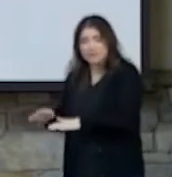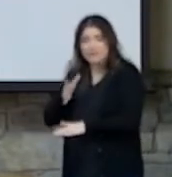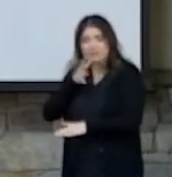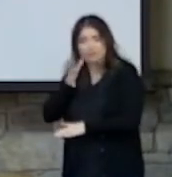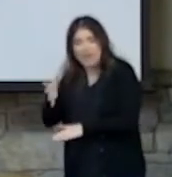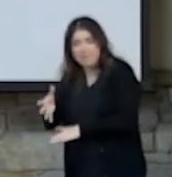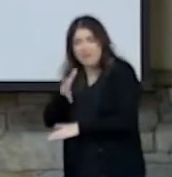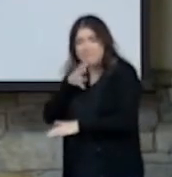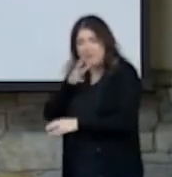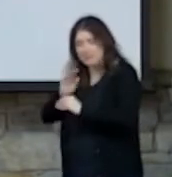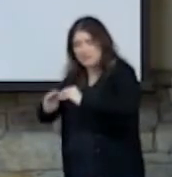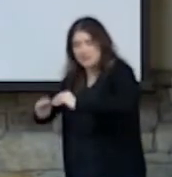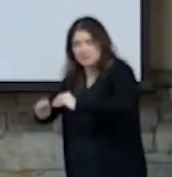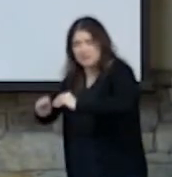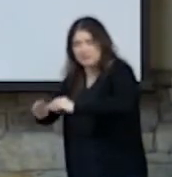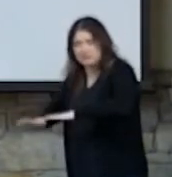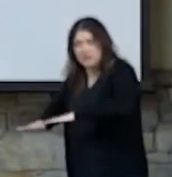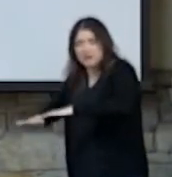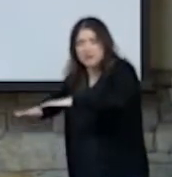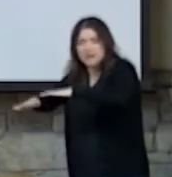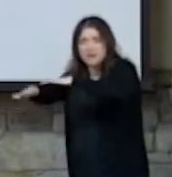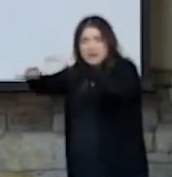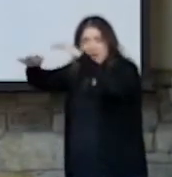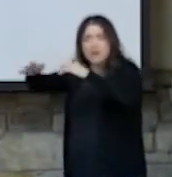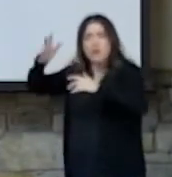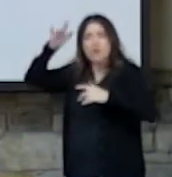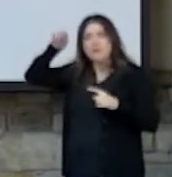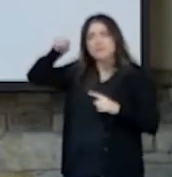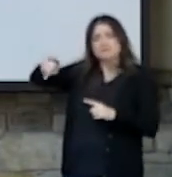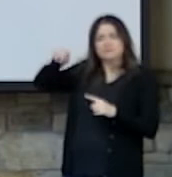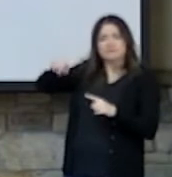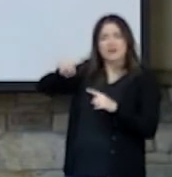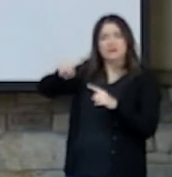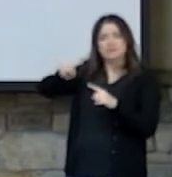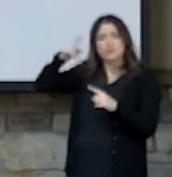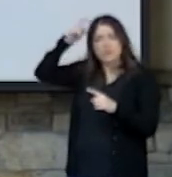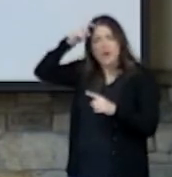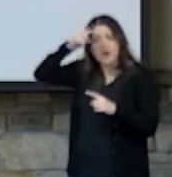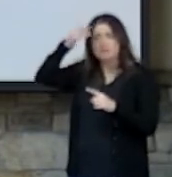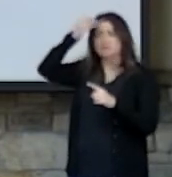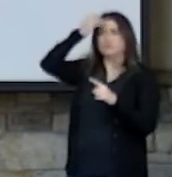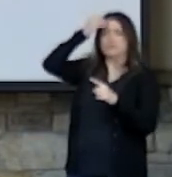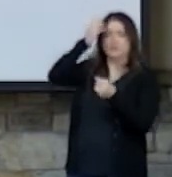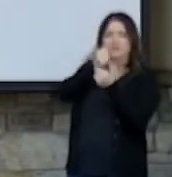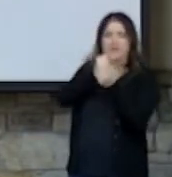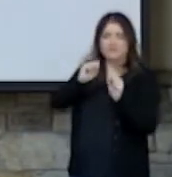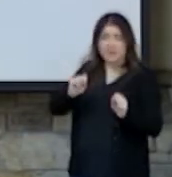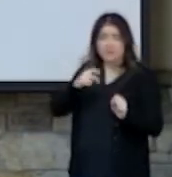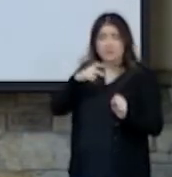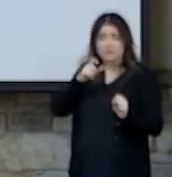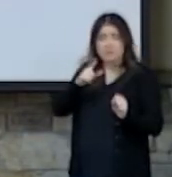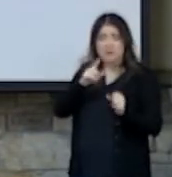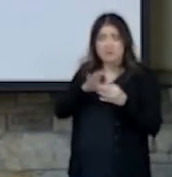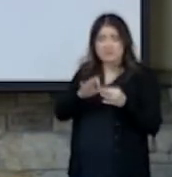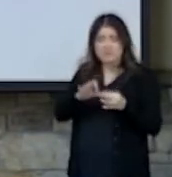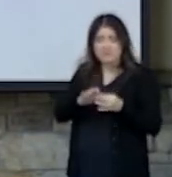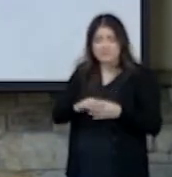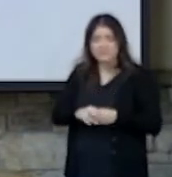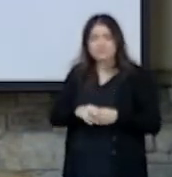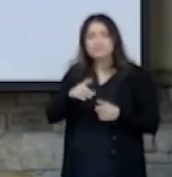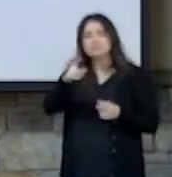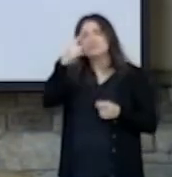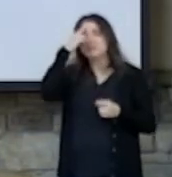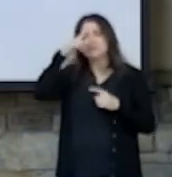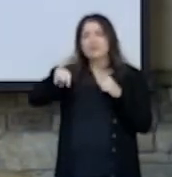Why? Because those were the things that were able to make him wise to salvation, Paul would say. You think